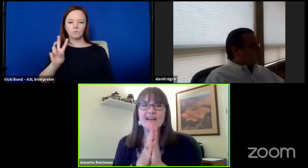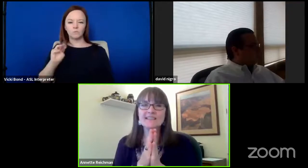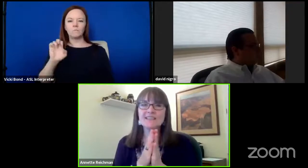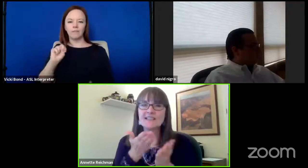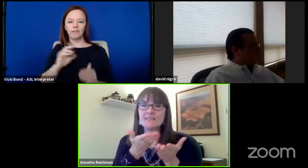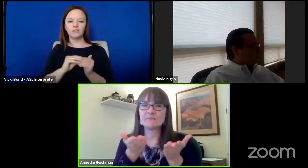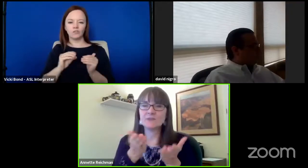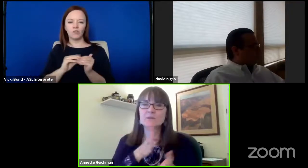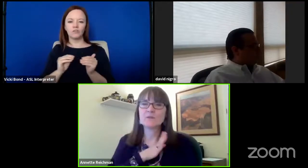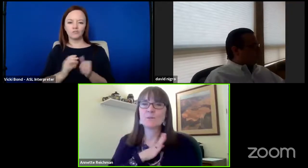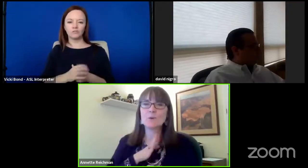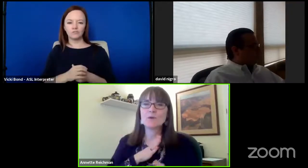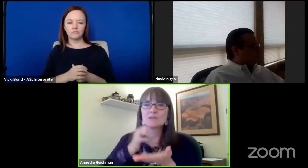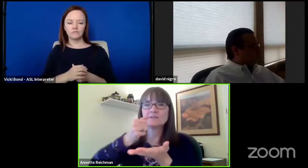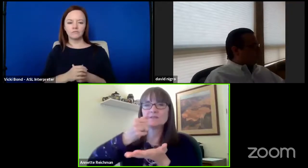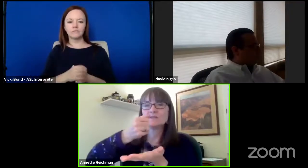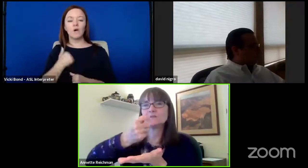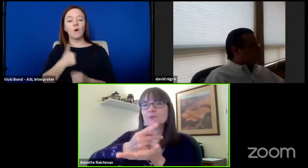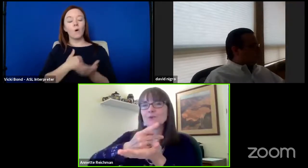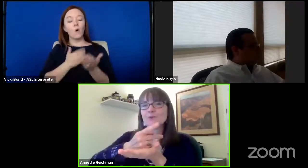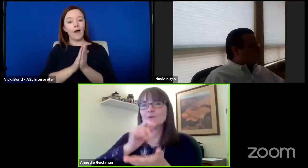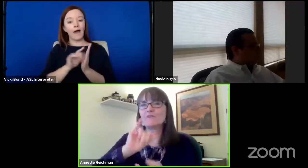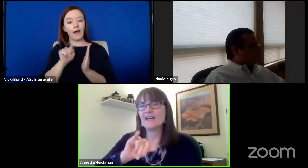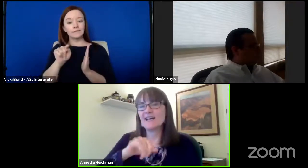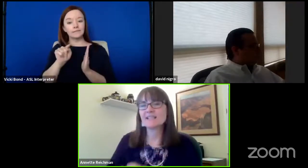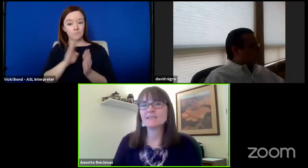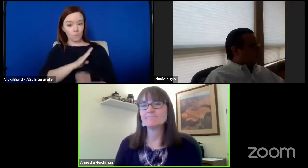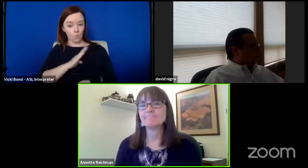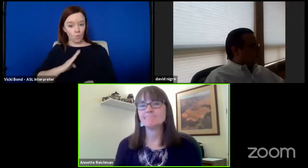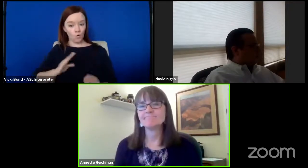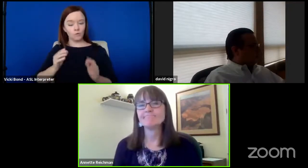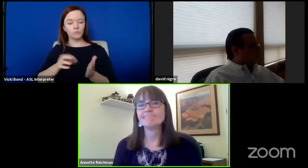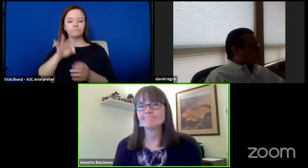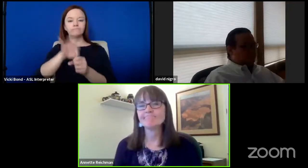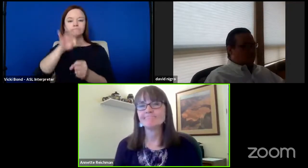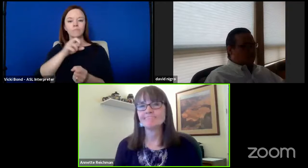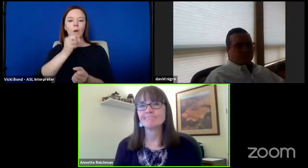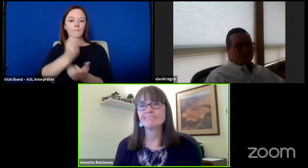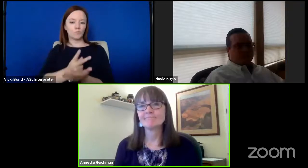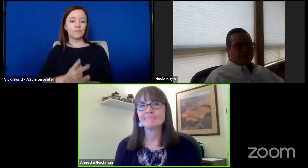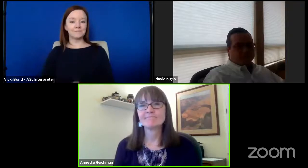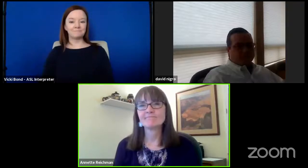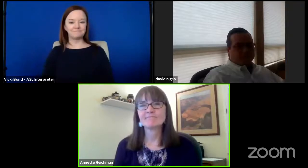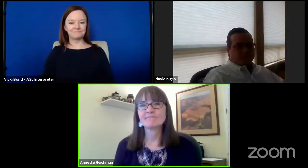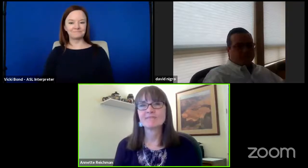So we're asking you, the board, to approve that.